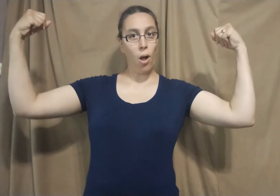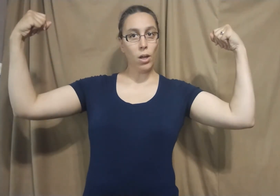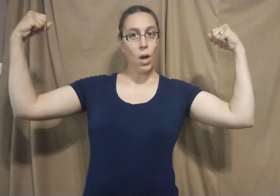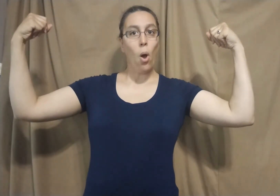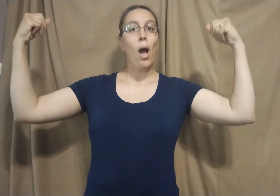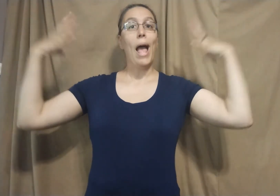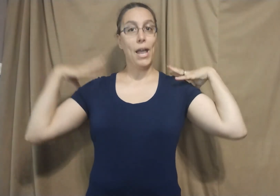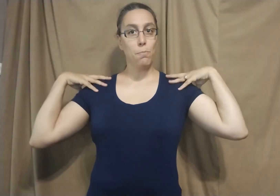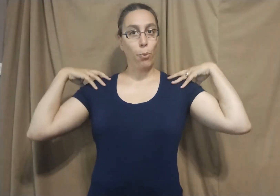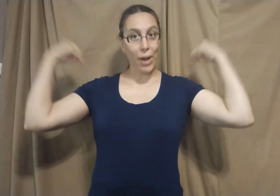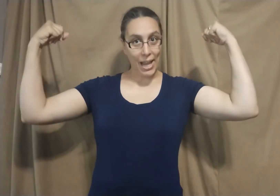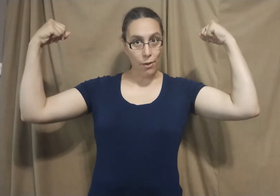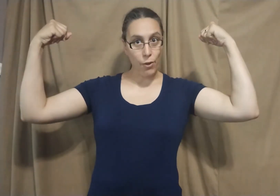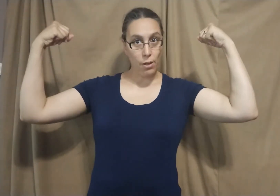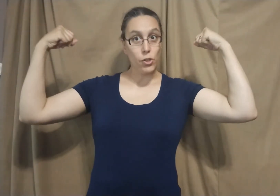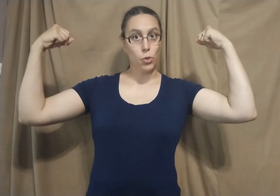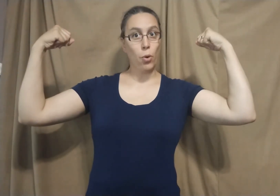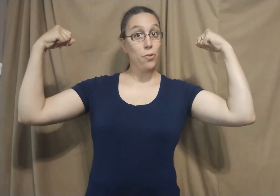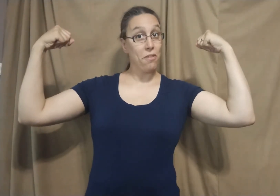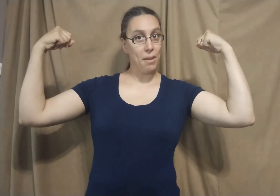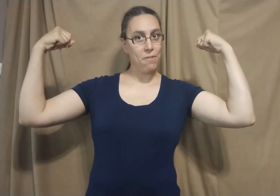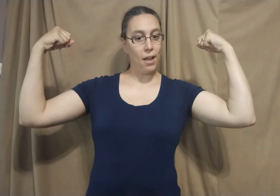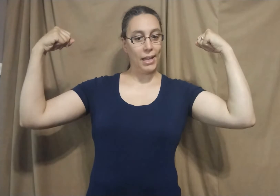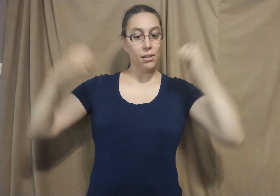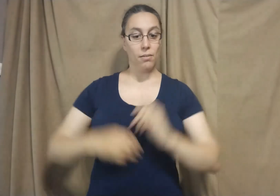strong and brave, two words, same sign,